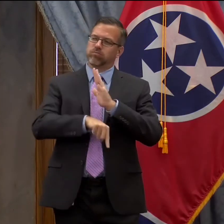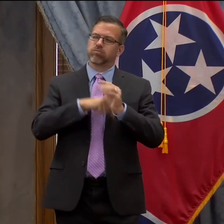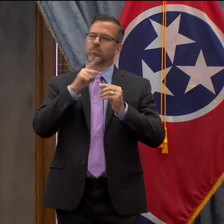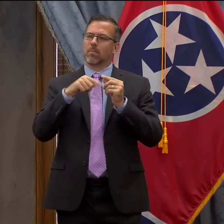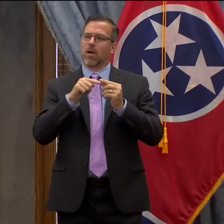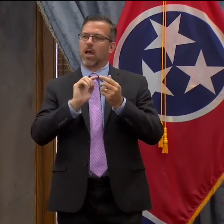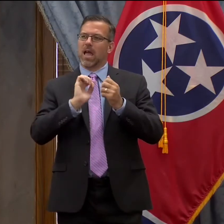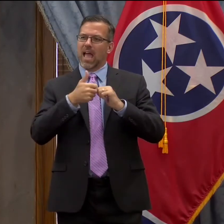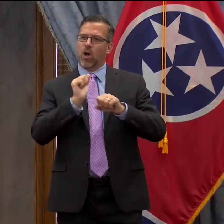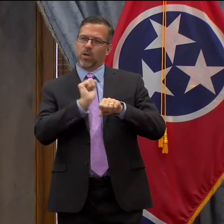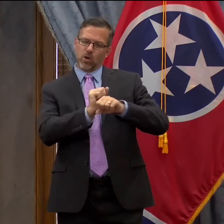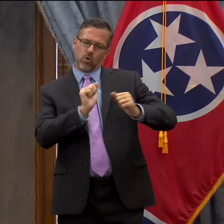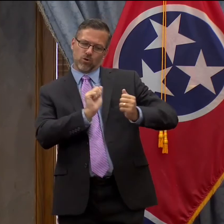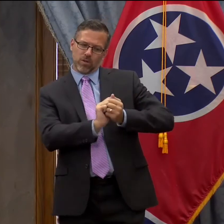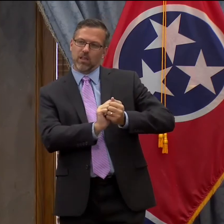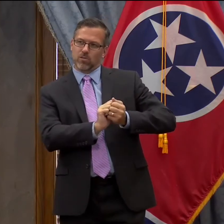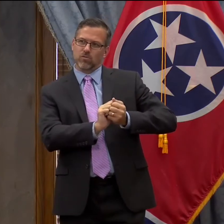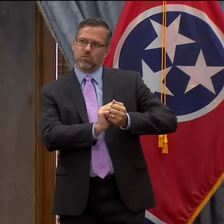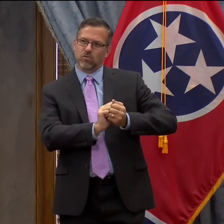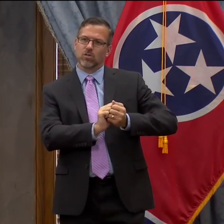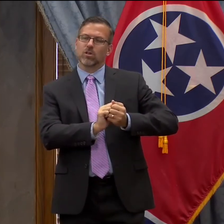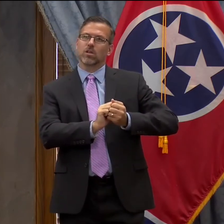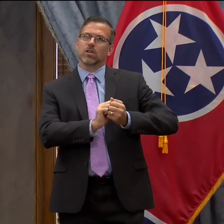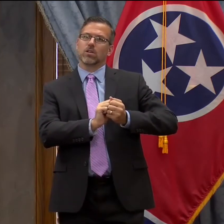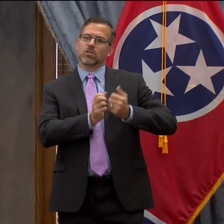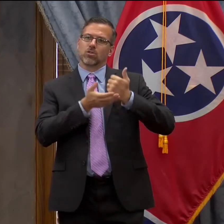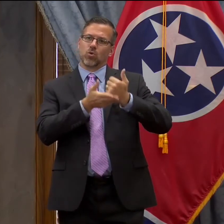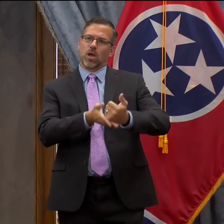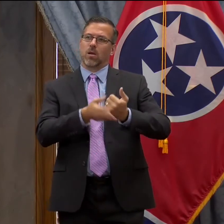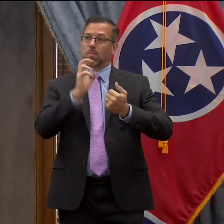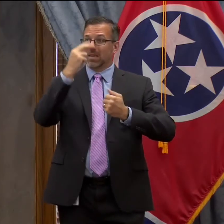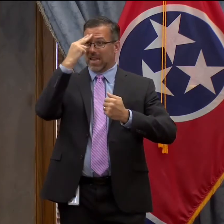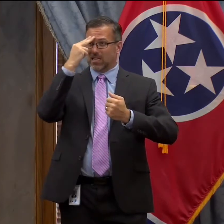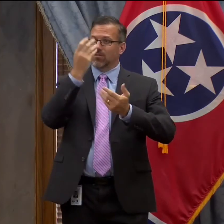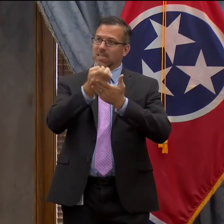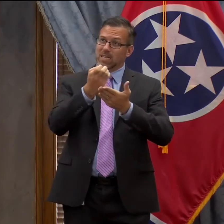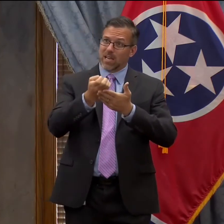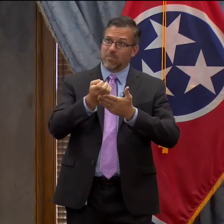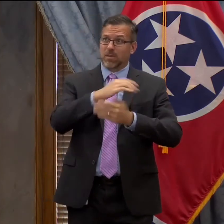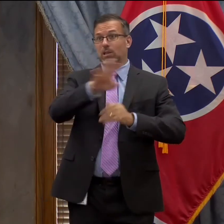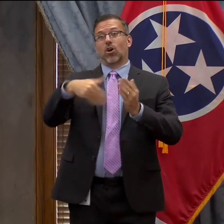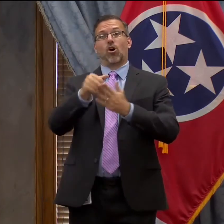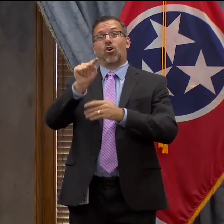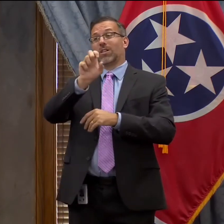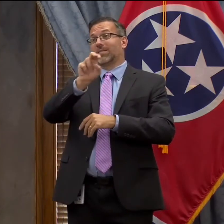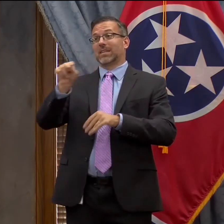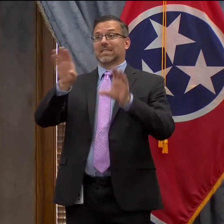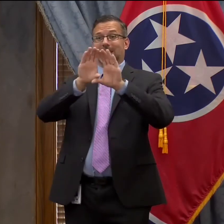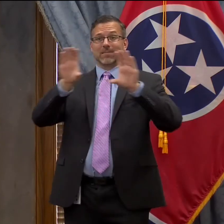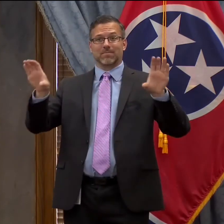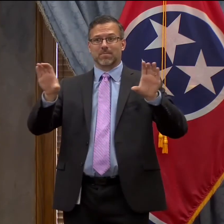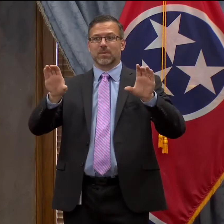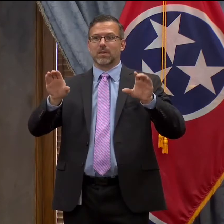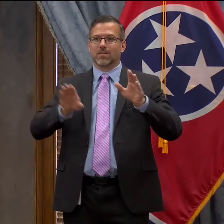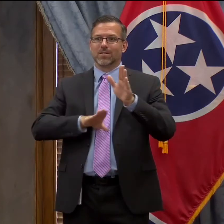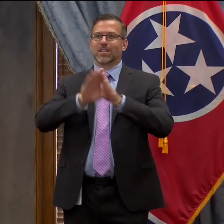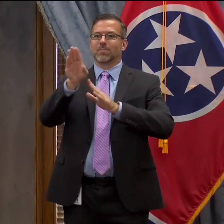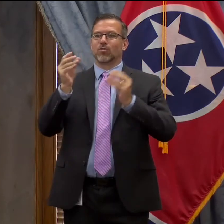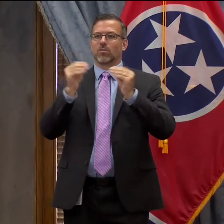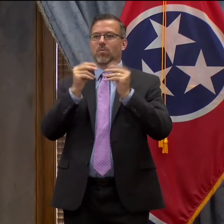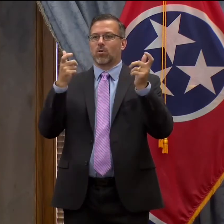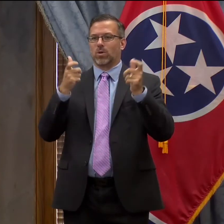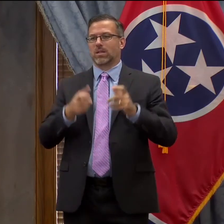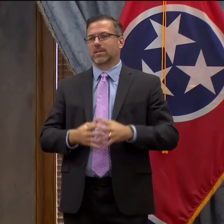do together and how we can work together to make Nashville's economy and all of Tennessee's economy move more rapidly in the